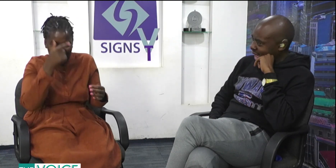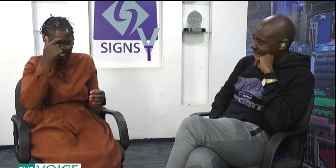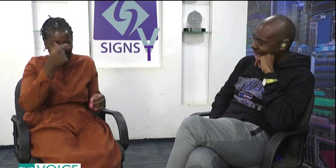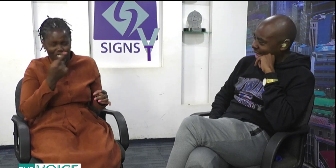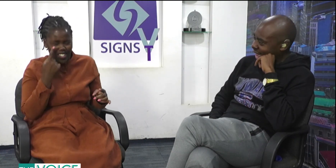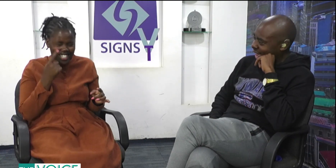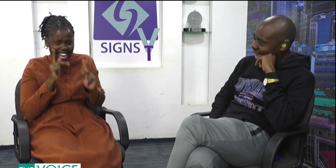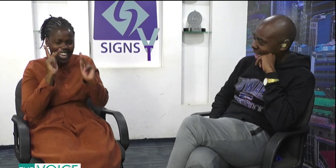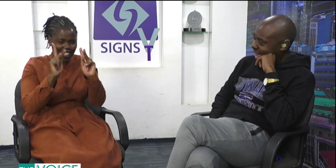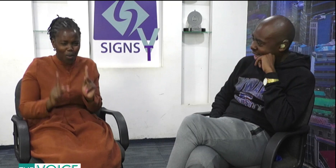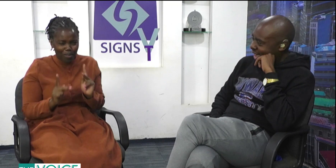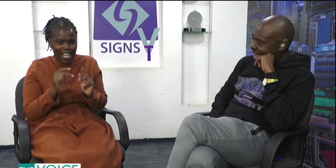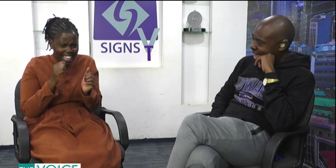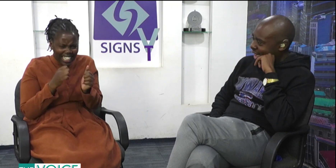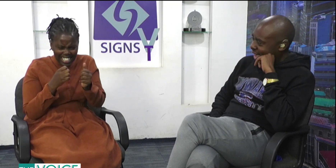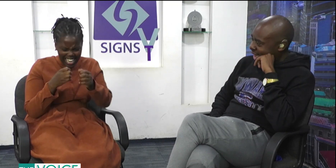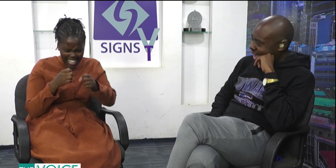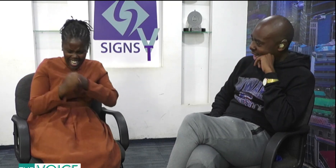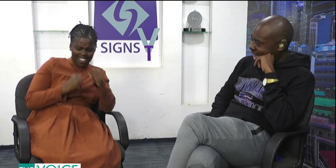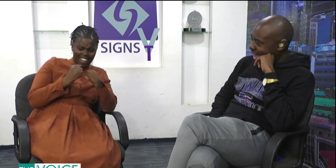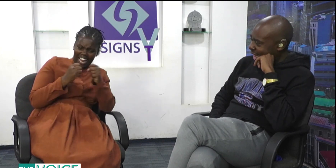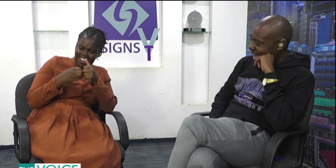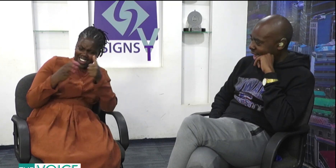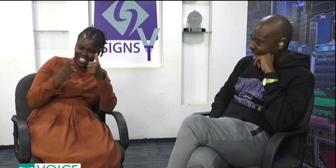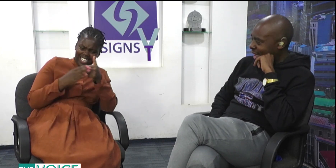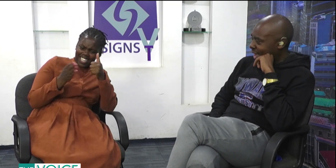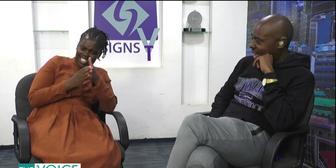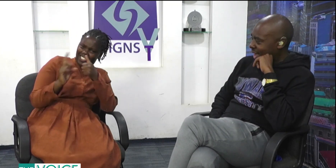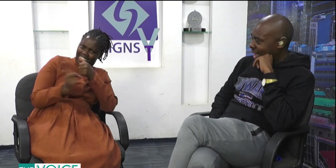Maybe they say you were born in a wealthy family,